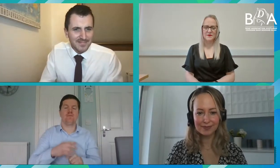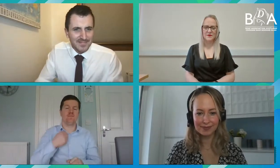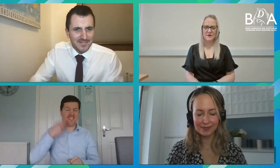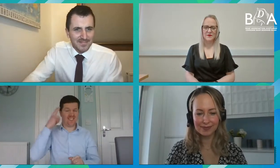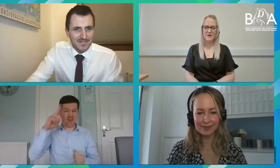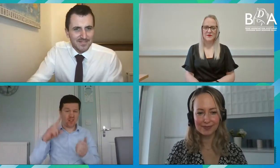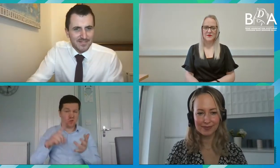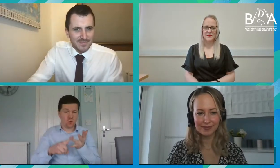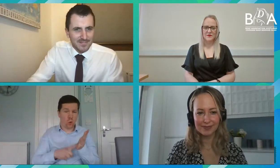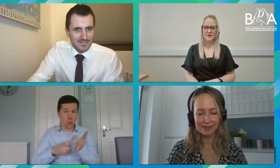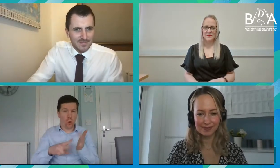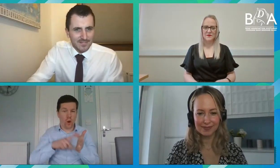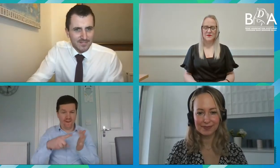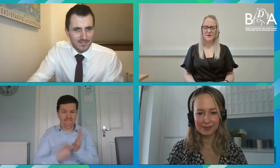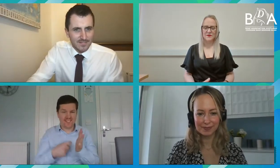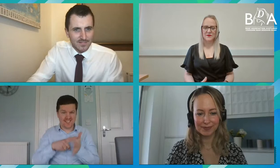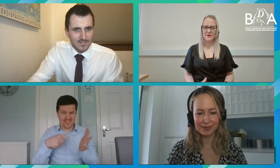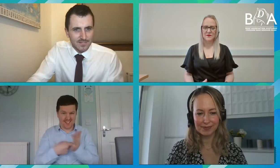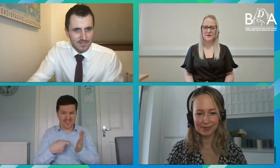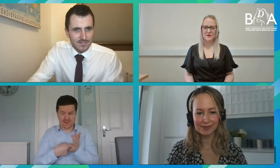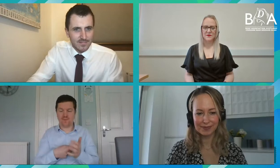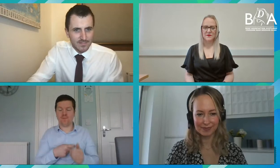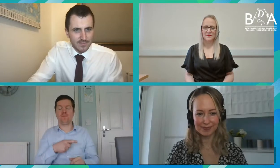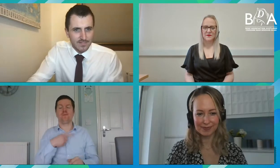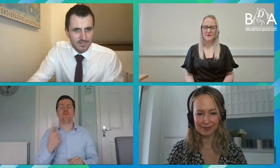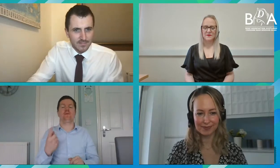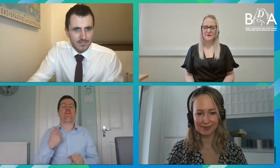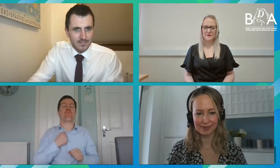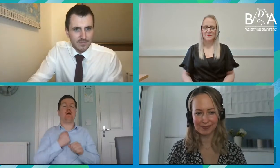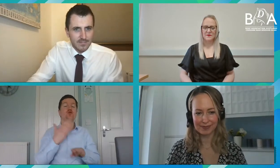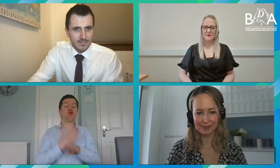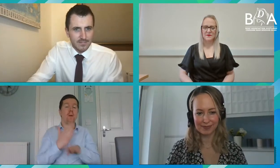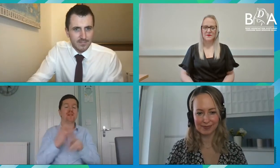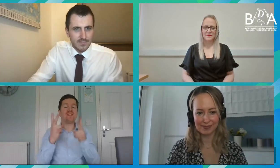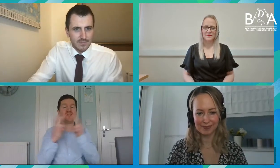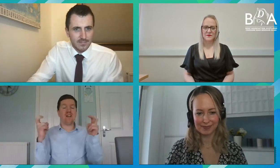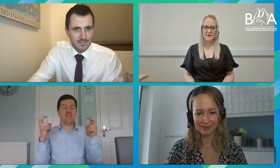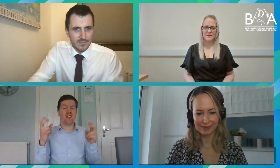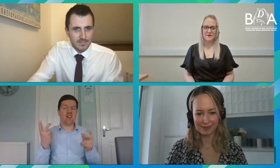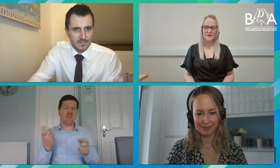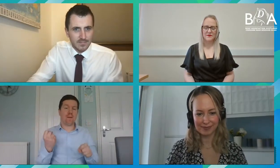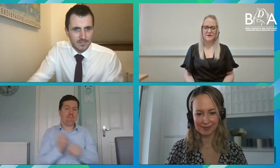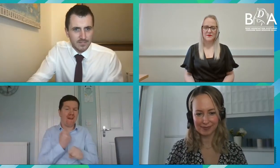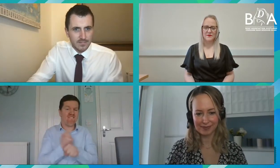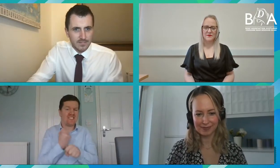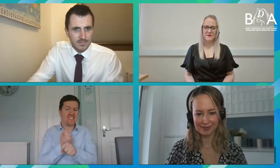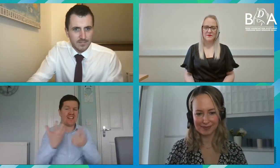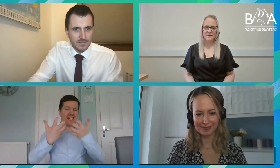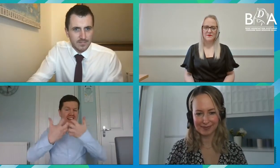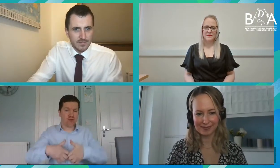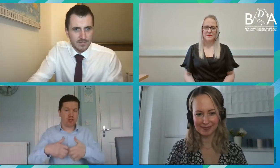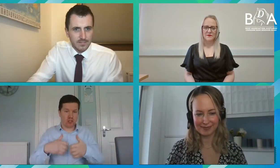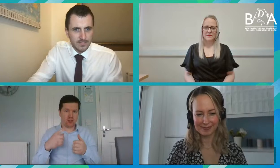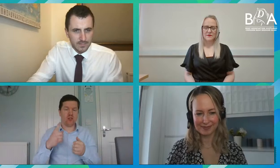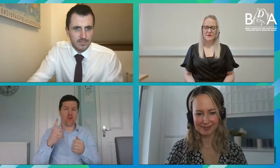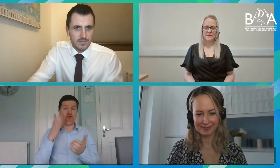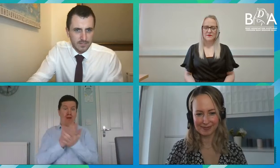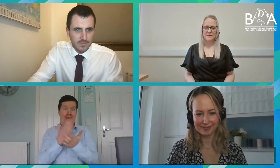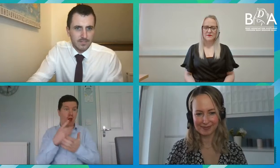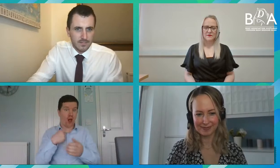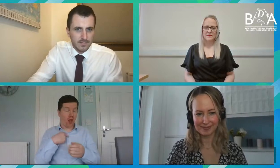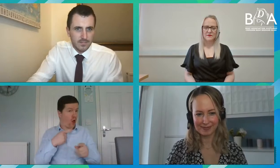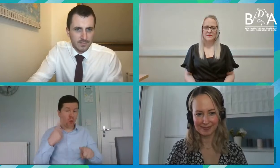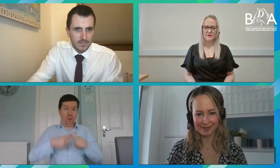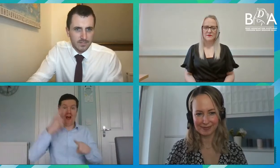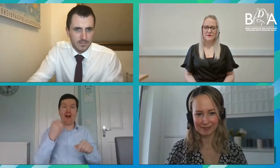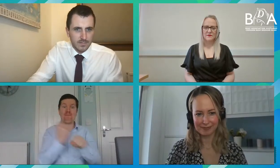title, and a little bit about the apprenticeship programme? So, I've obviously already told you my first name. My surname is Kerr. My job title is